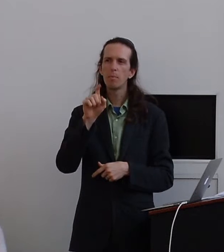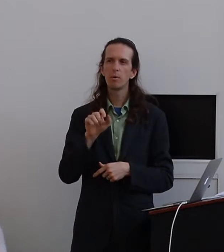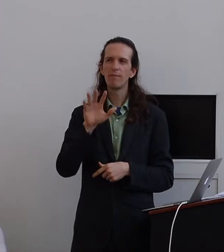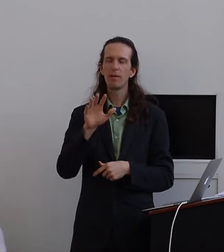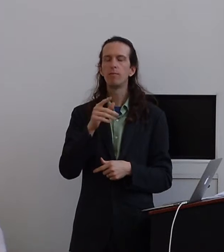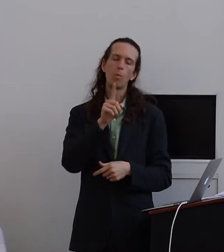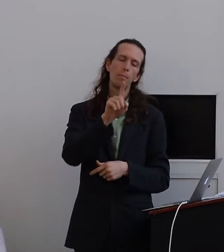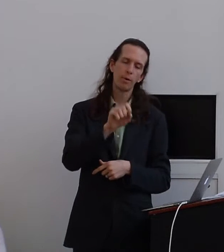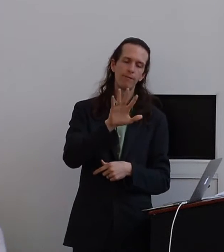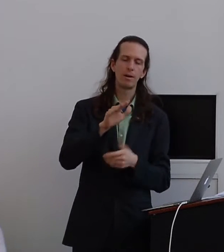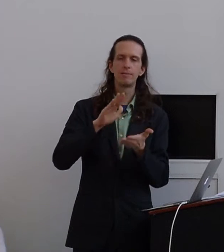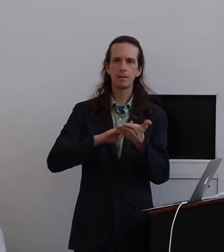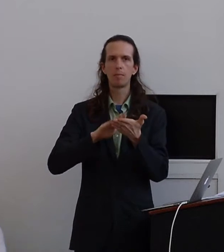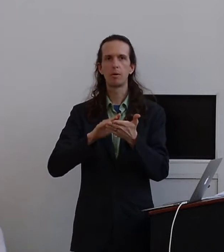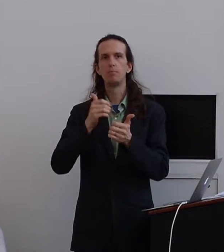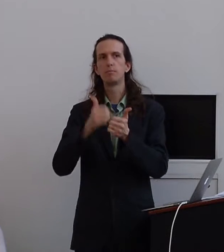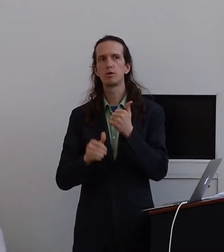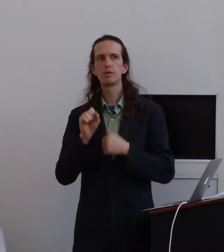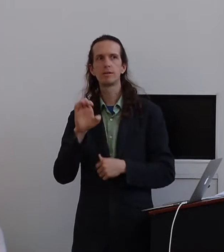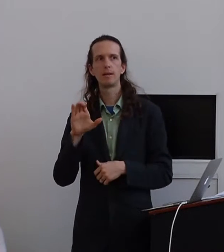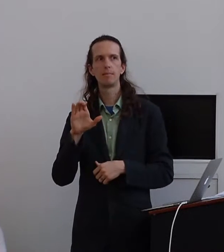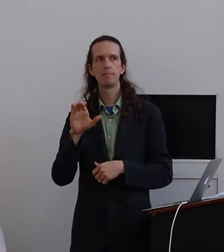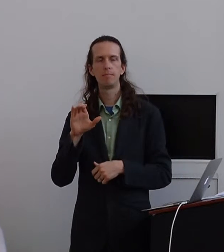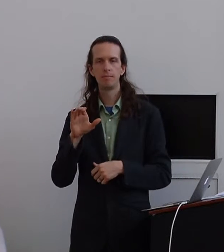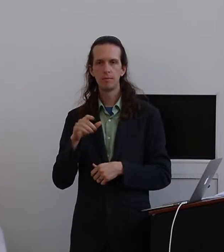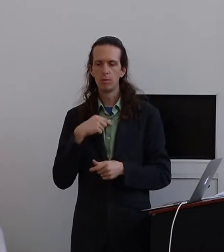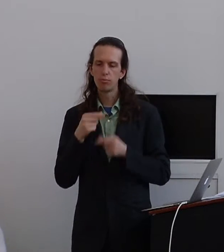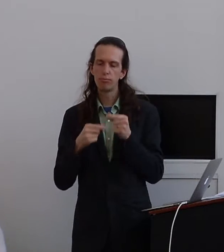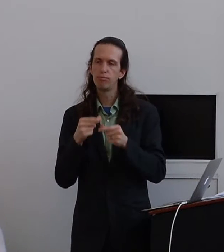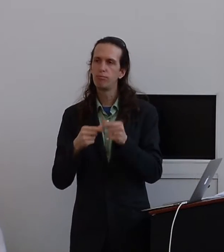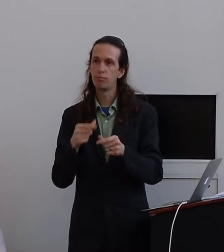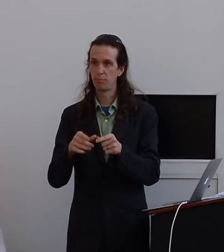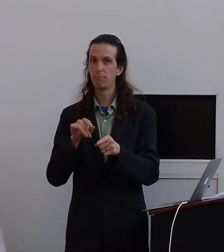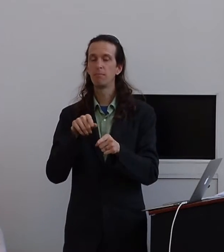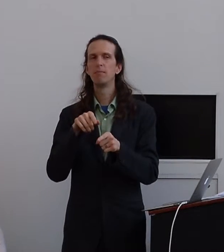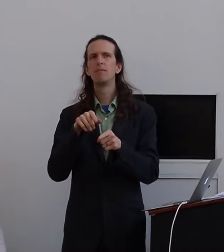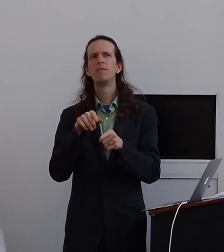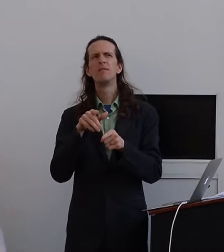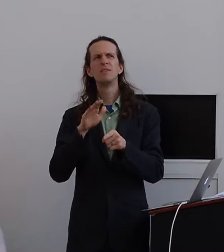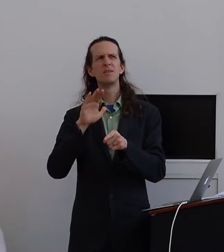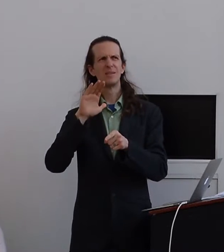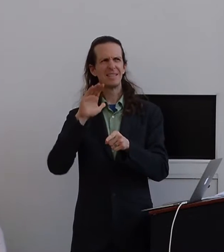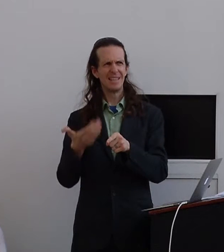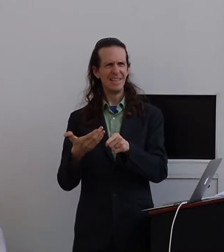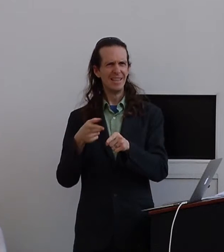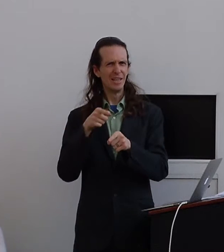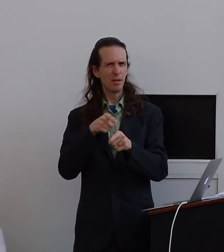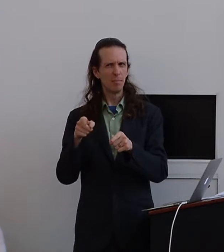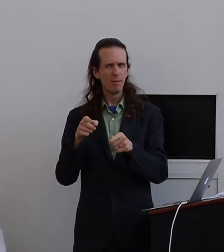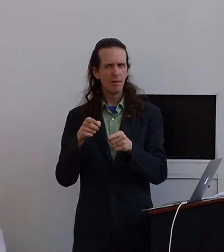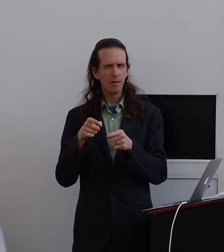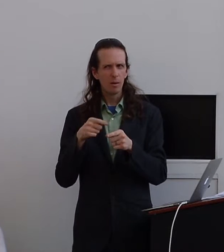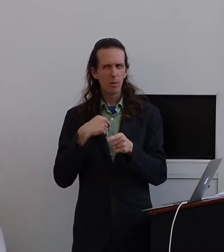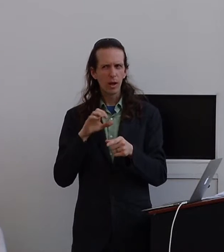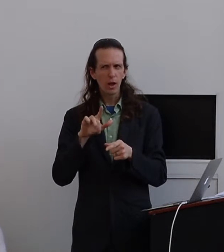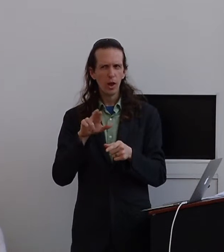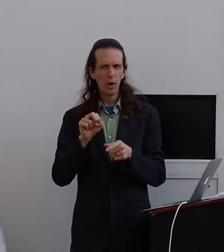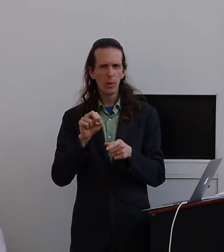1.5 syllables per second. That seems to be the natural rhythm that